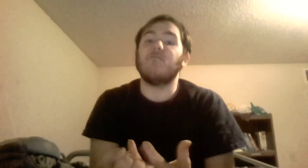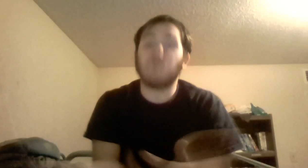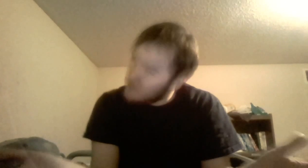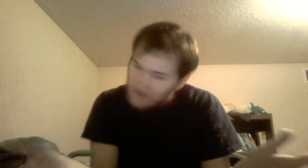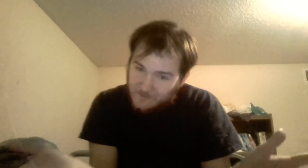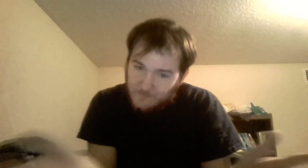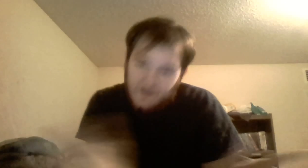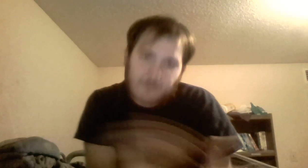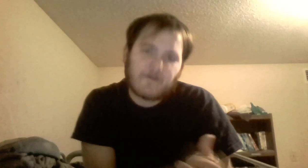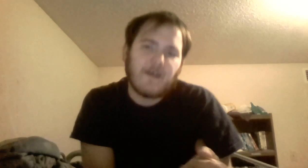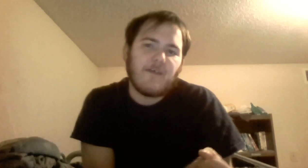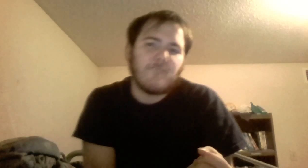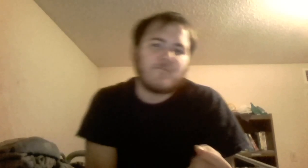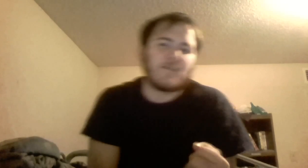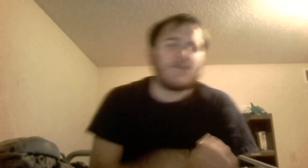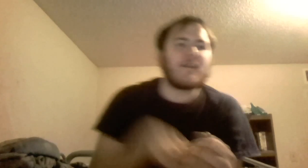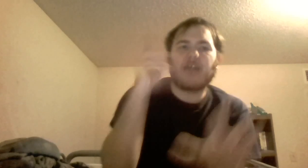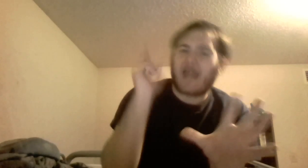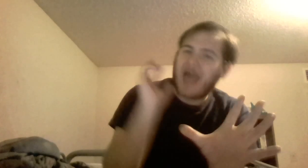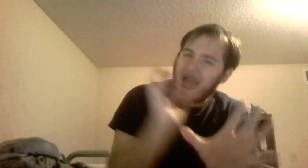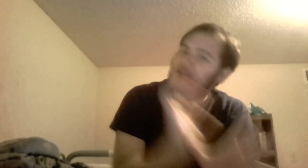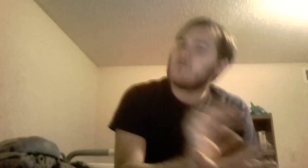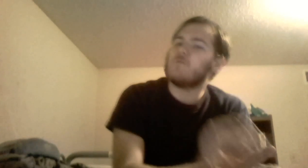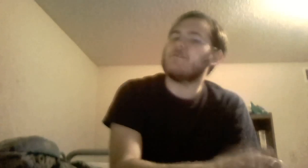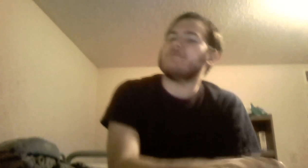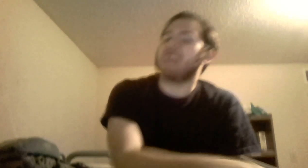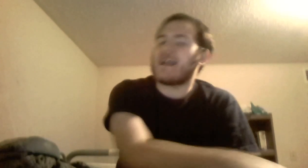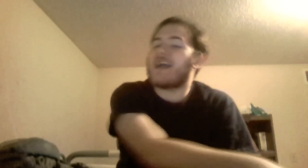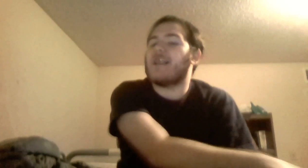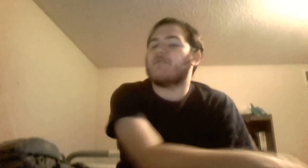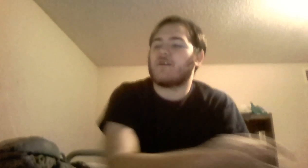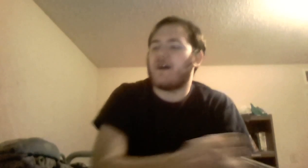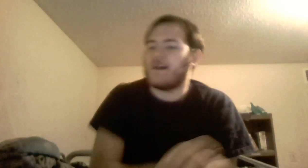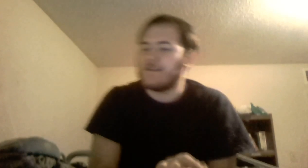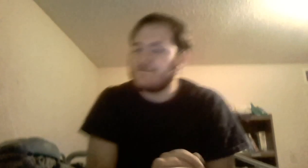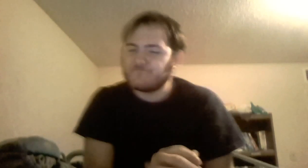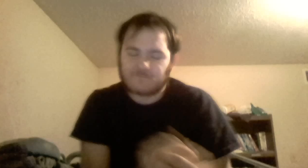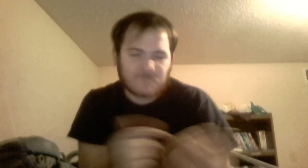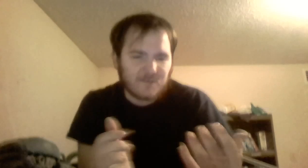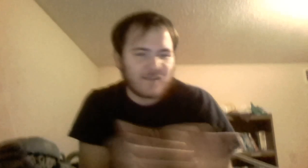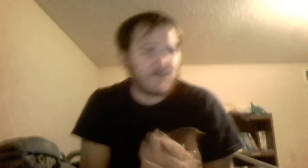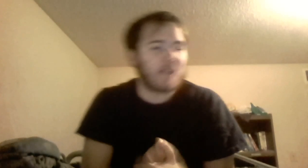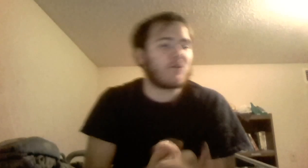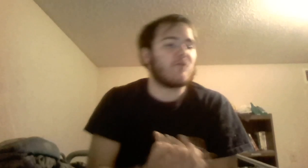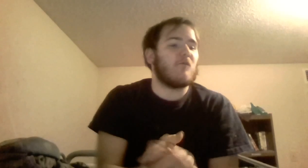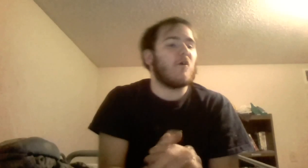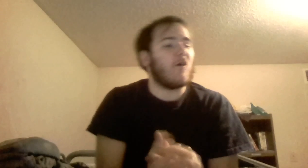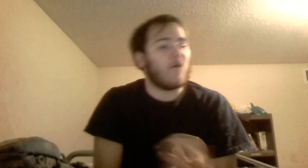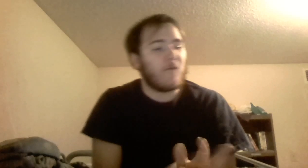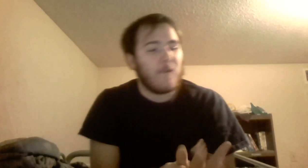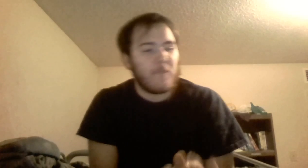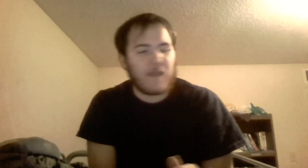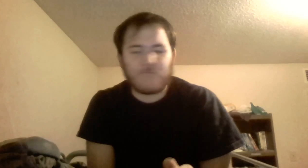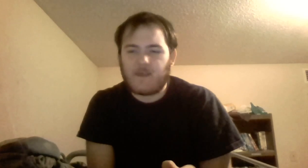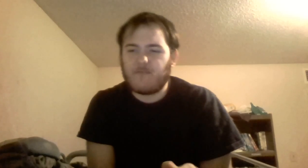worse to him. So, not actually an asshole, but that kind of old guy. He's trying to walk a lot more, and then